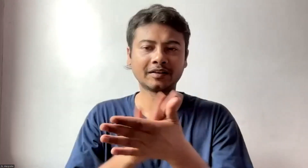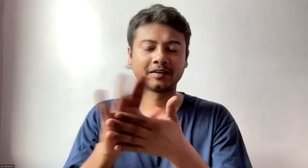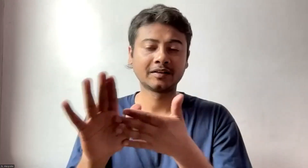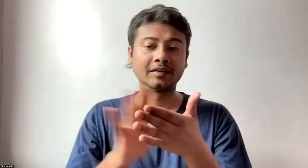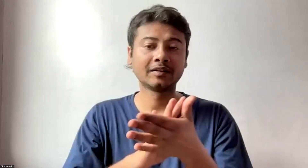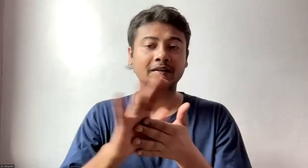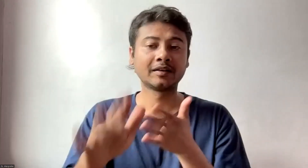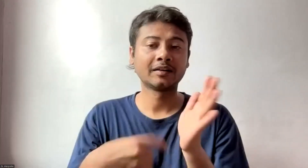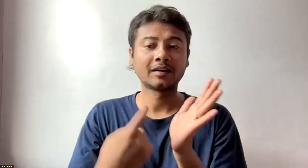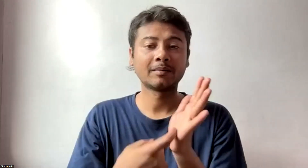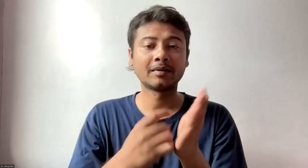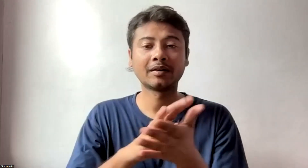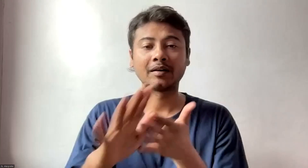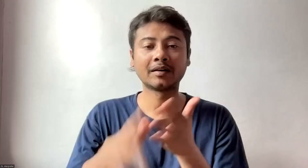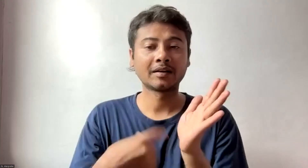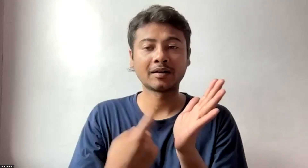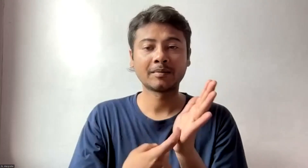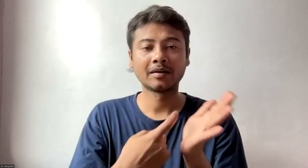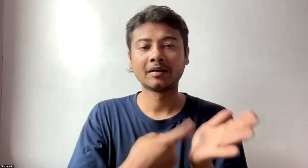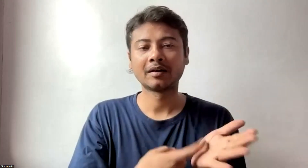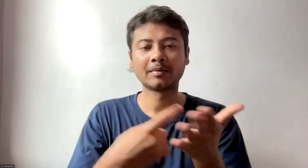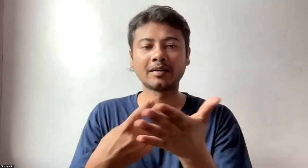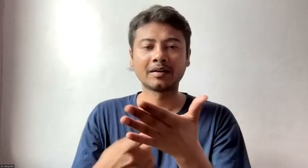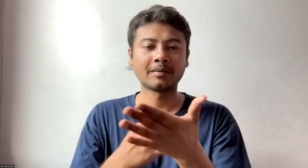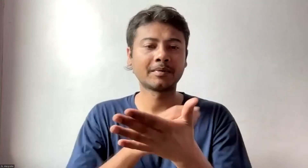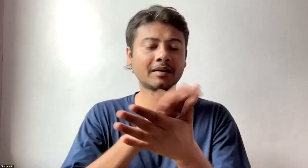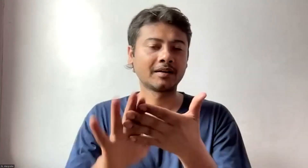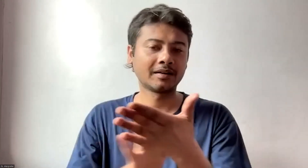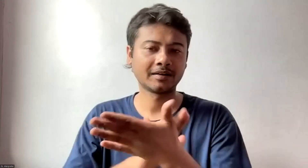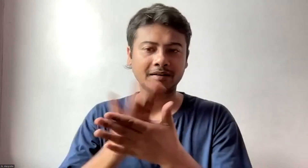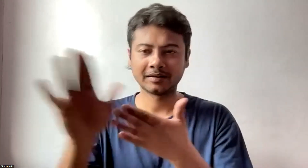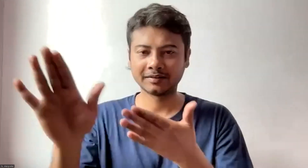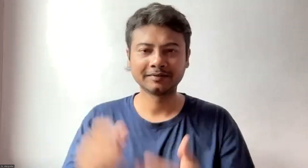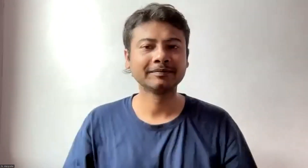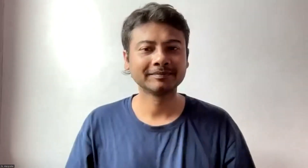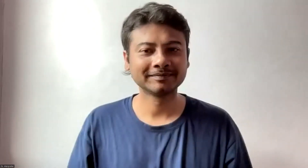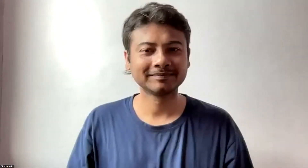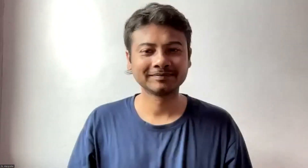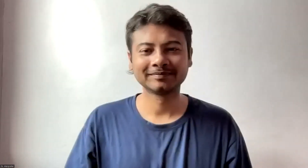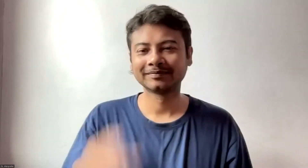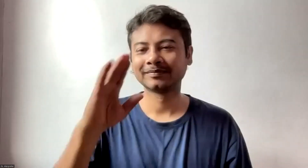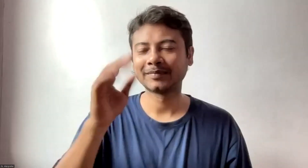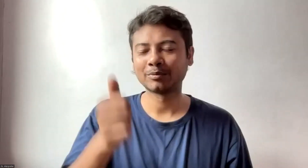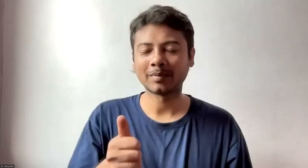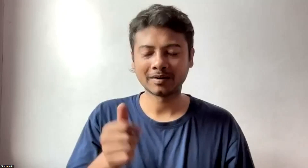Hare Rama, Rama Rama, Hare Hare. Shri Prabhupada ki jai.